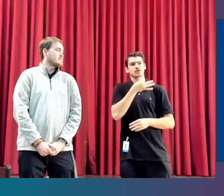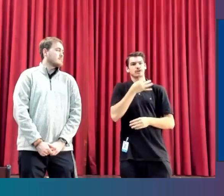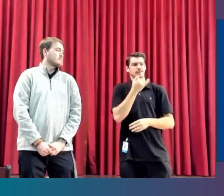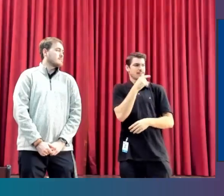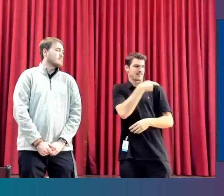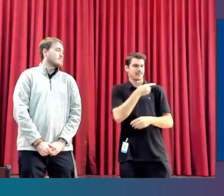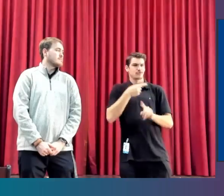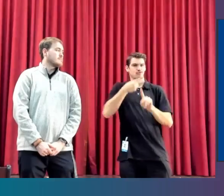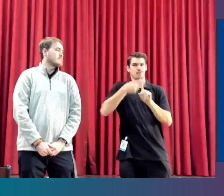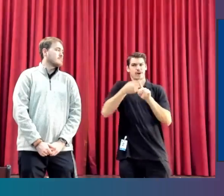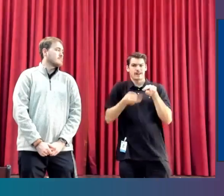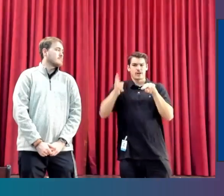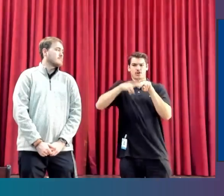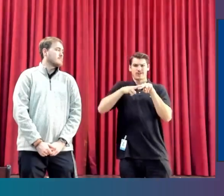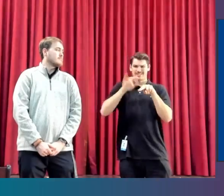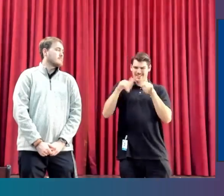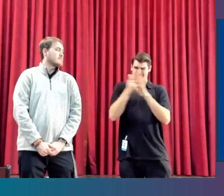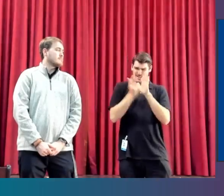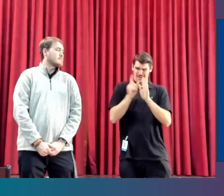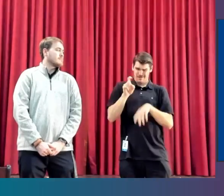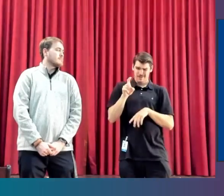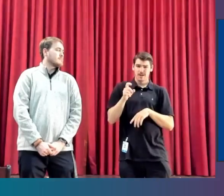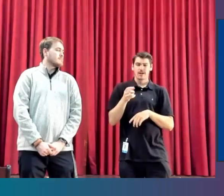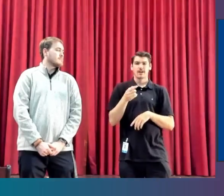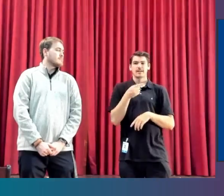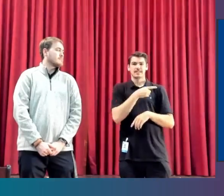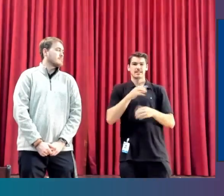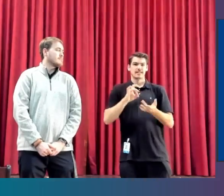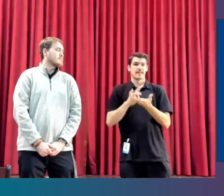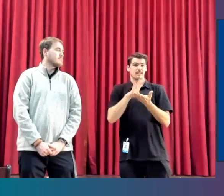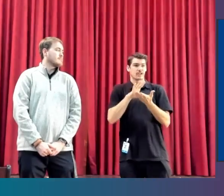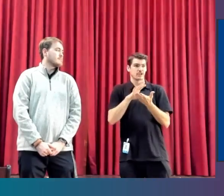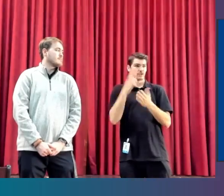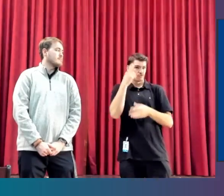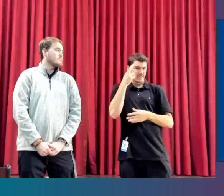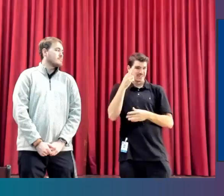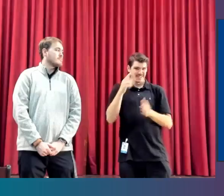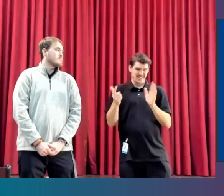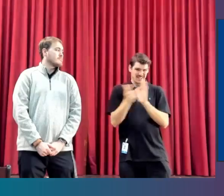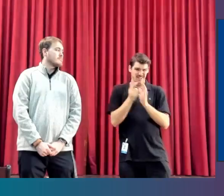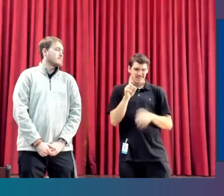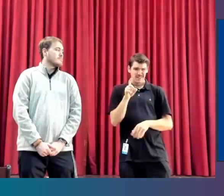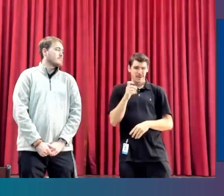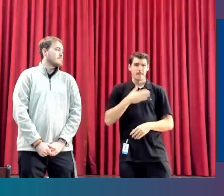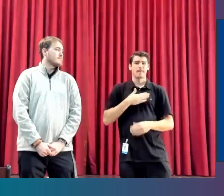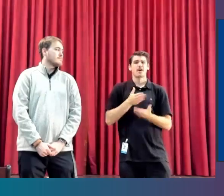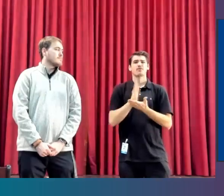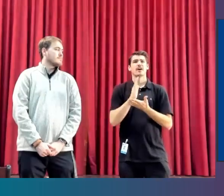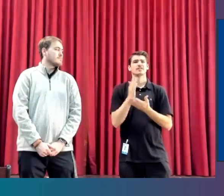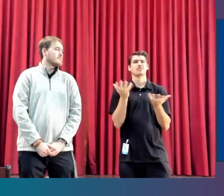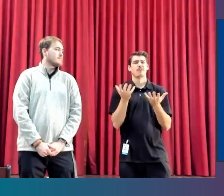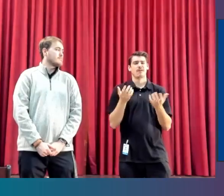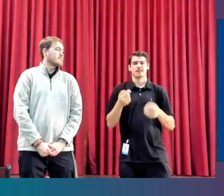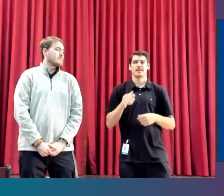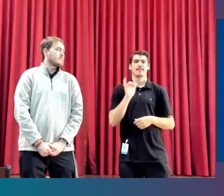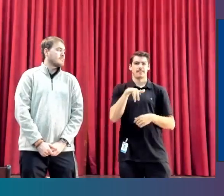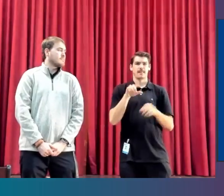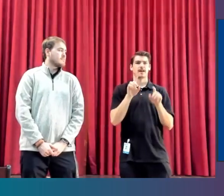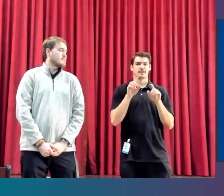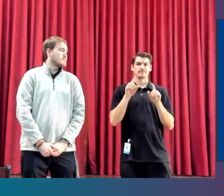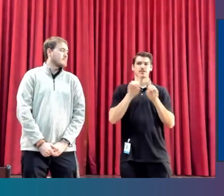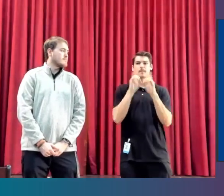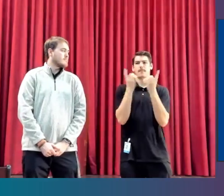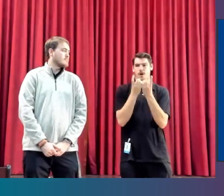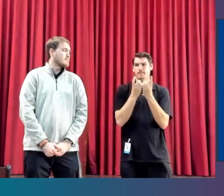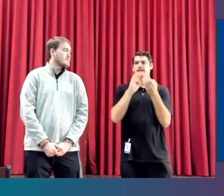legal? Is this eviction reason legal? What are my rights in this scenario? And that city department